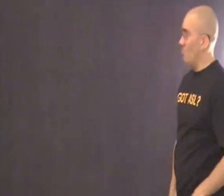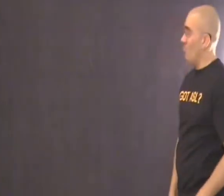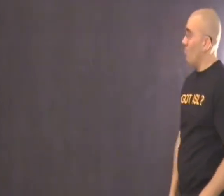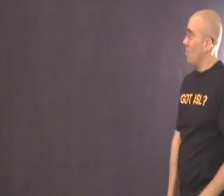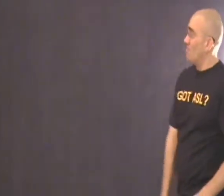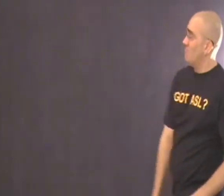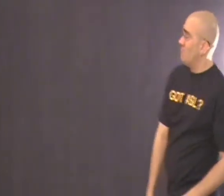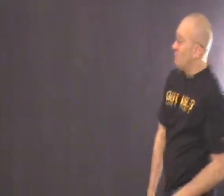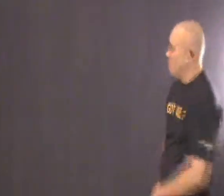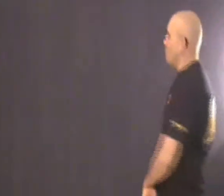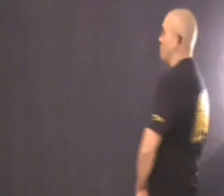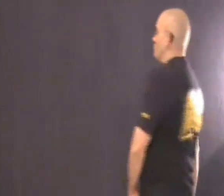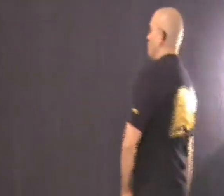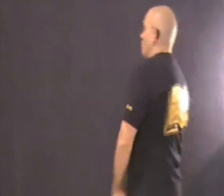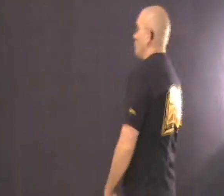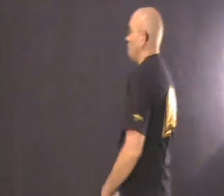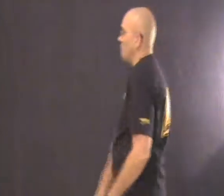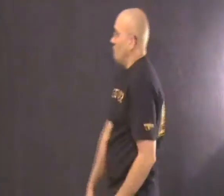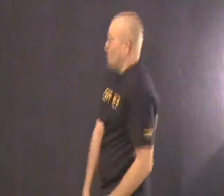come along and go,